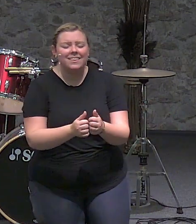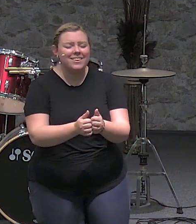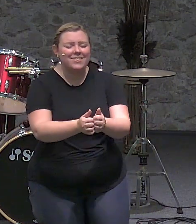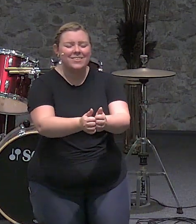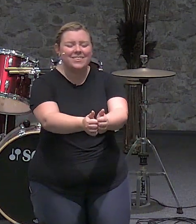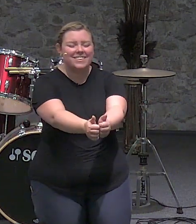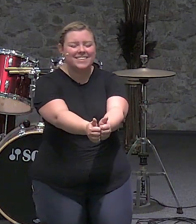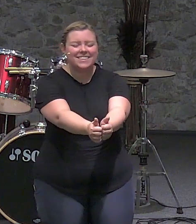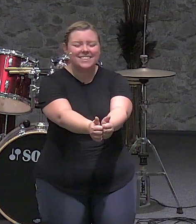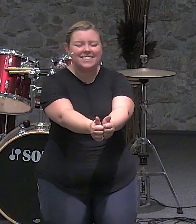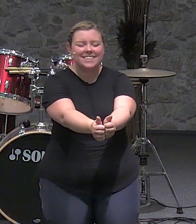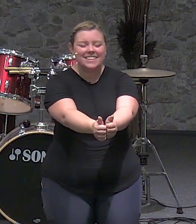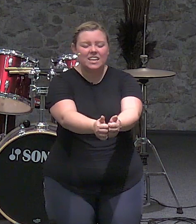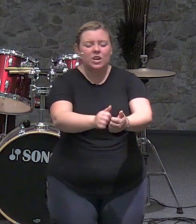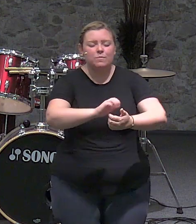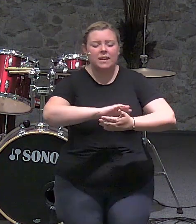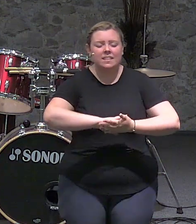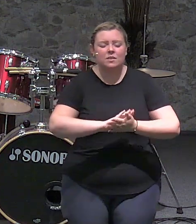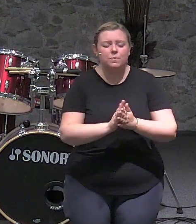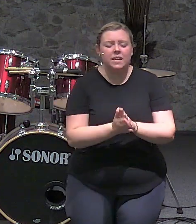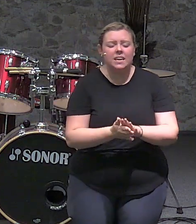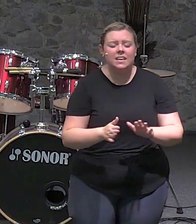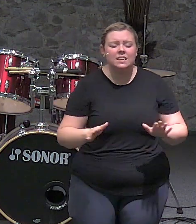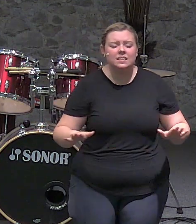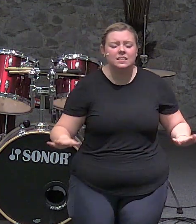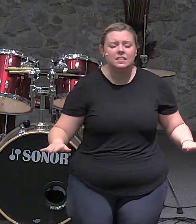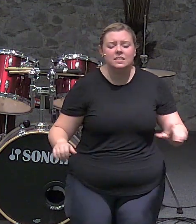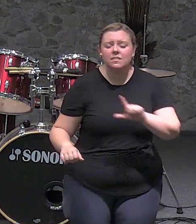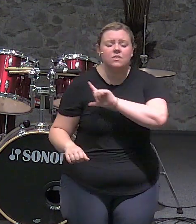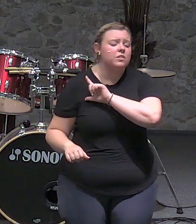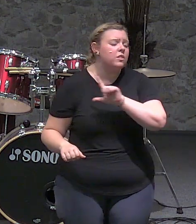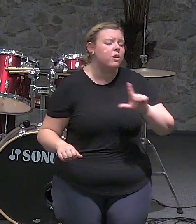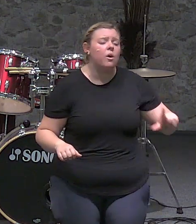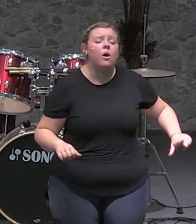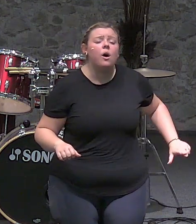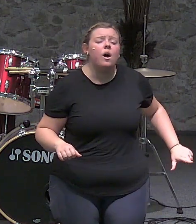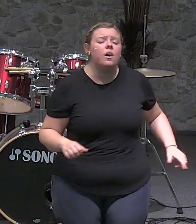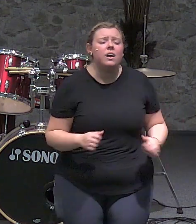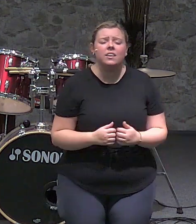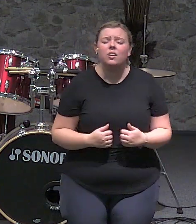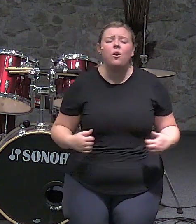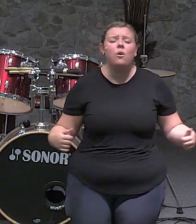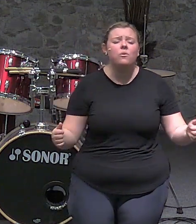with you. May the peace of the Lord.